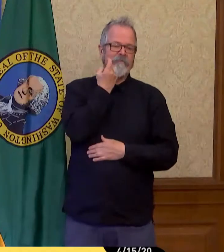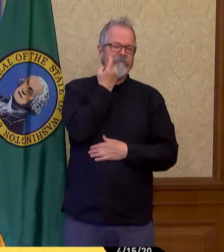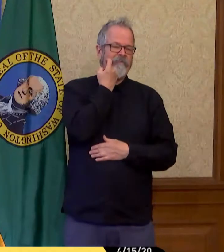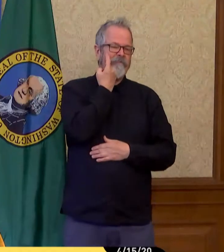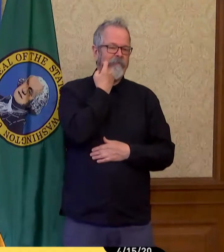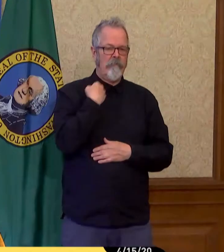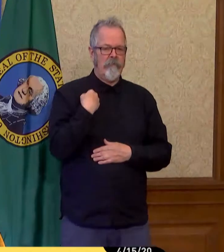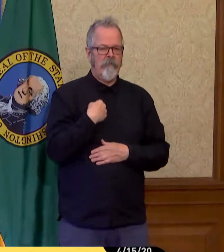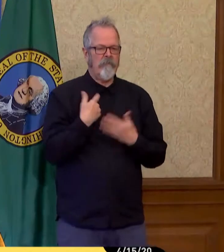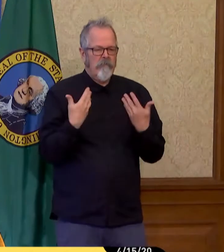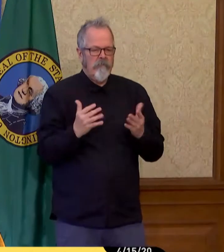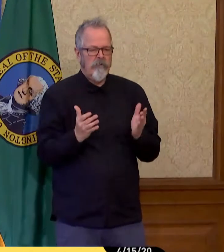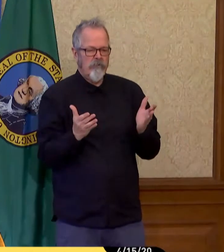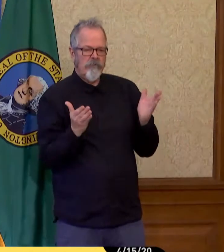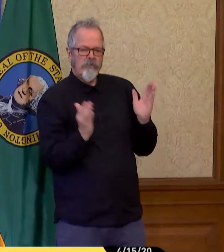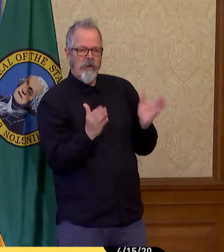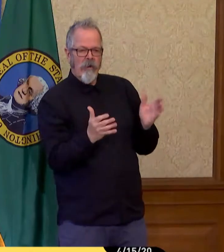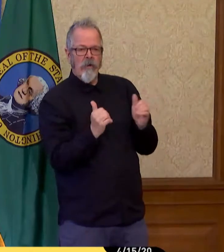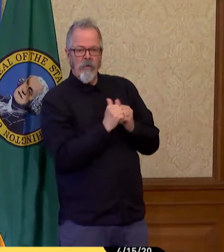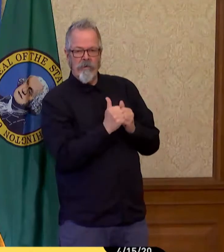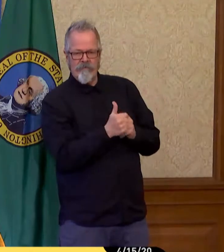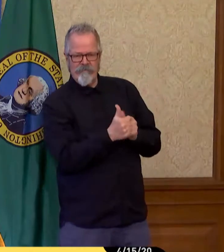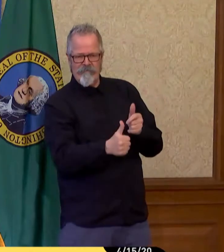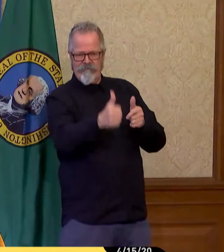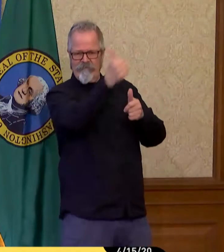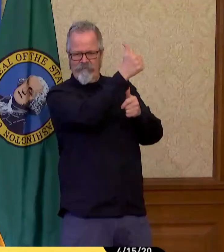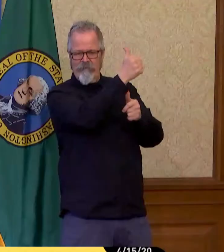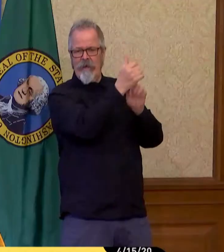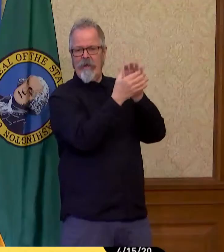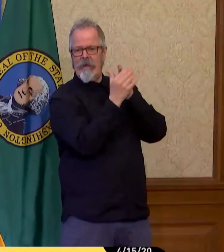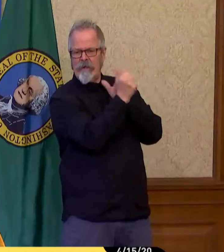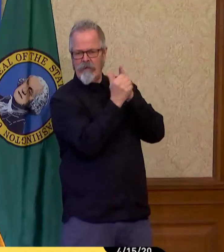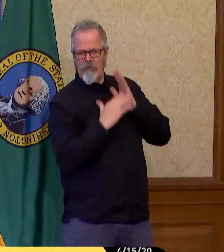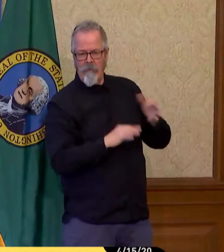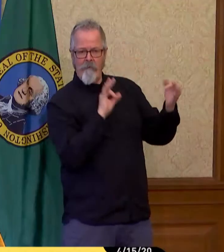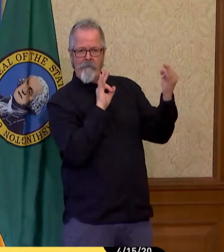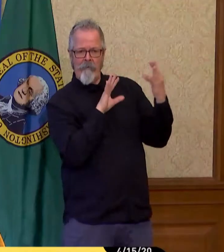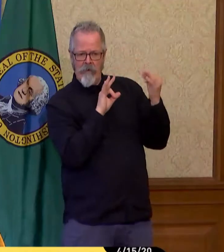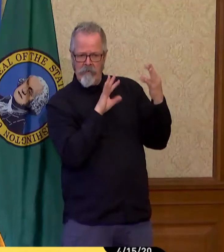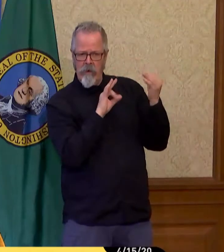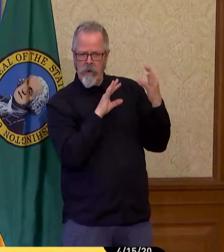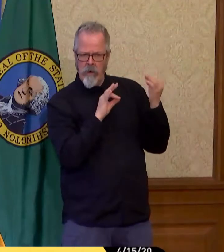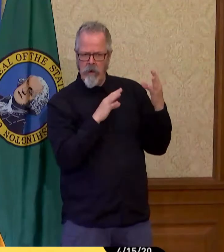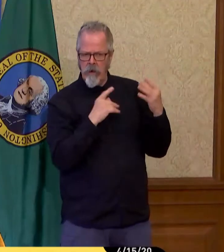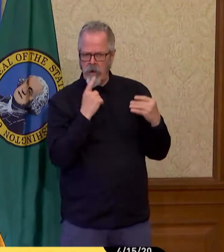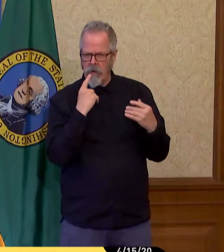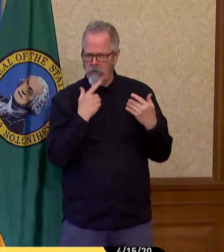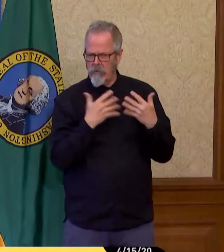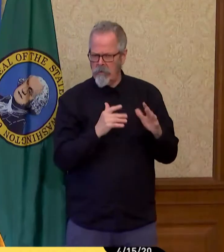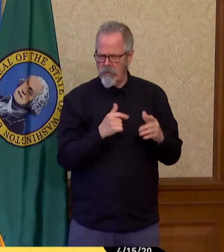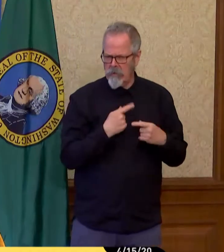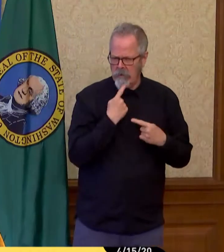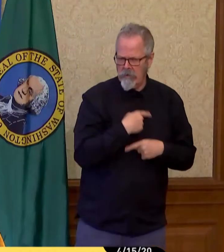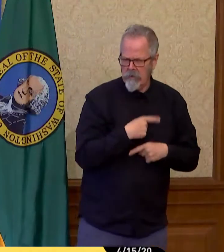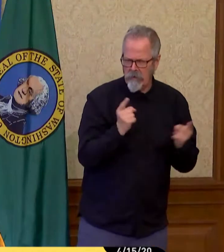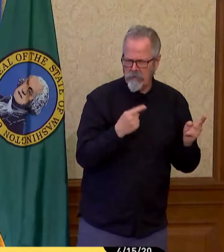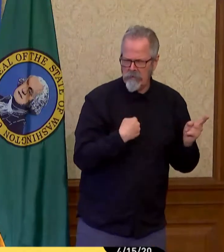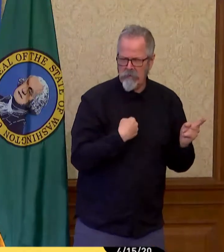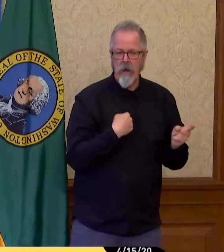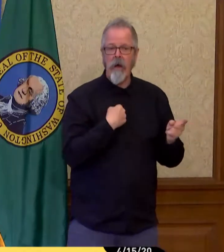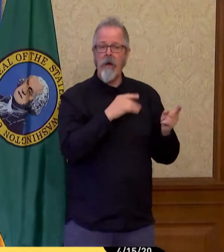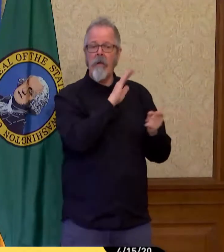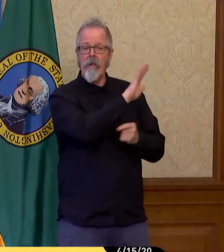quote, I hope they've released this, that basically they have an approach of monitor and adapt. And I think that's a good way to look at this.